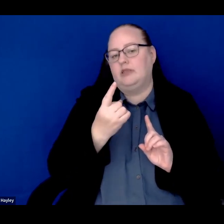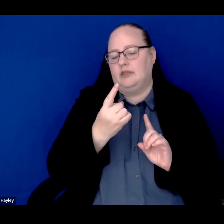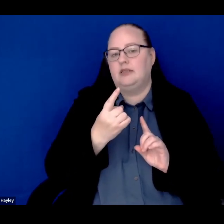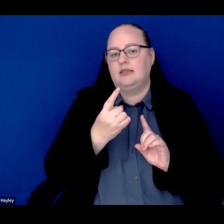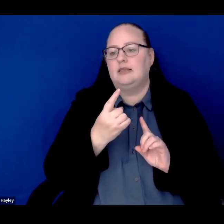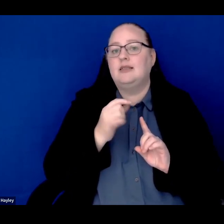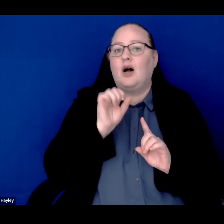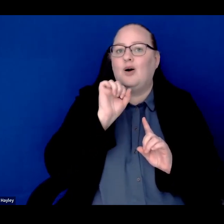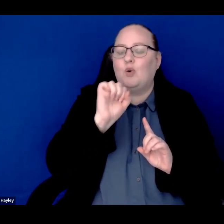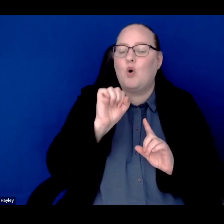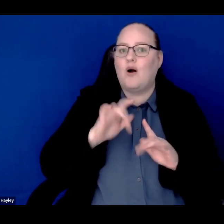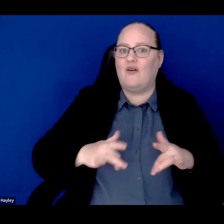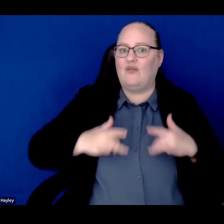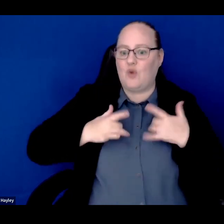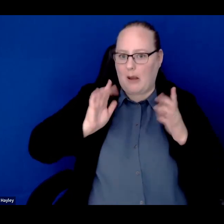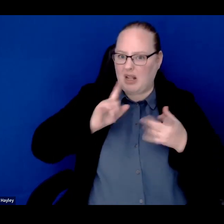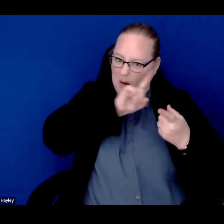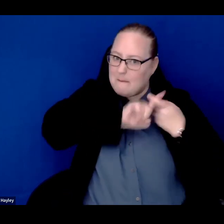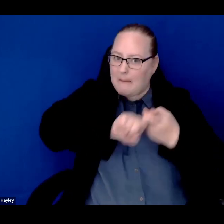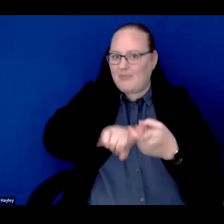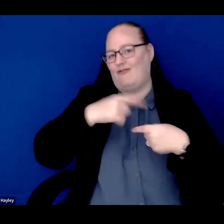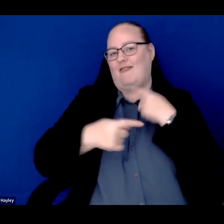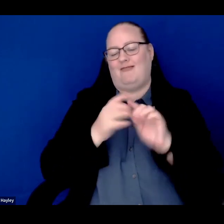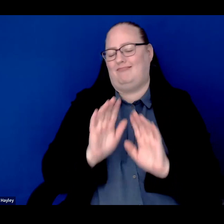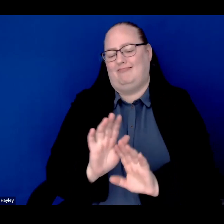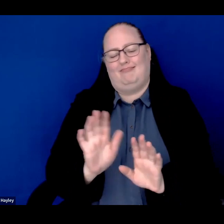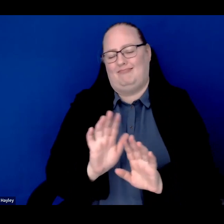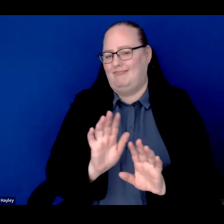viewpoint. Please do share your current thoughts on what is the most likely